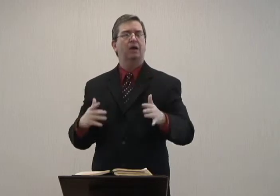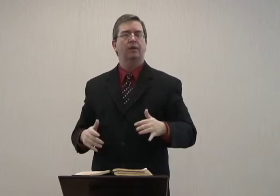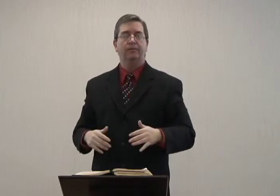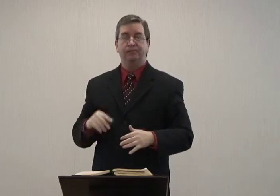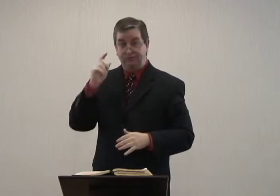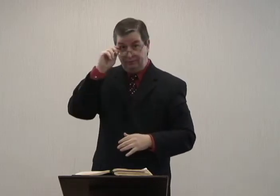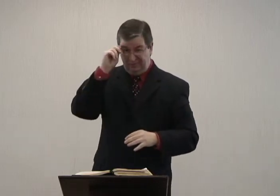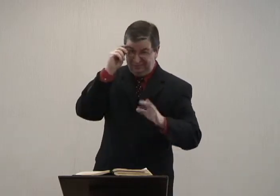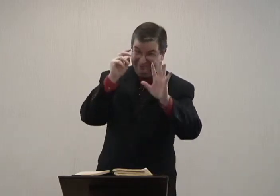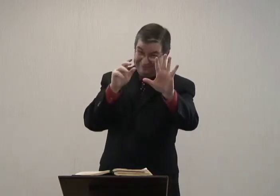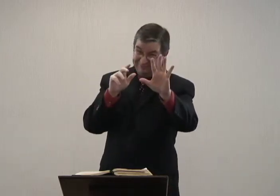No, in the world.